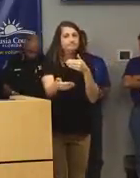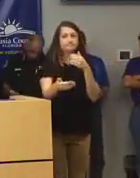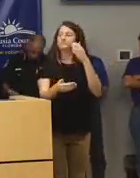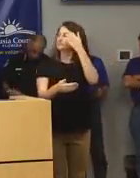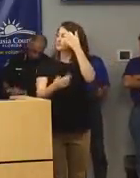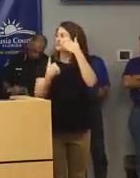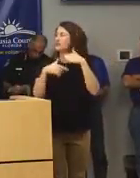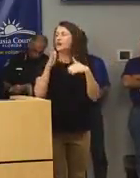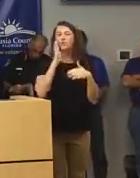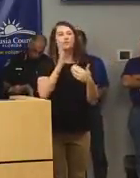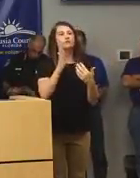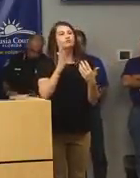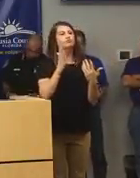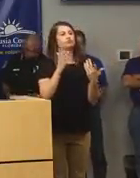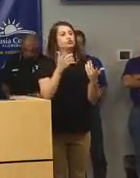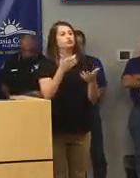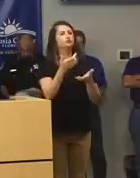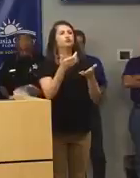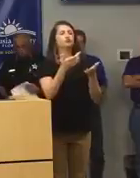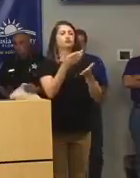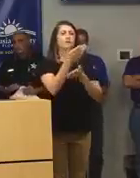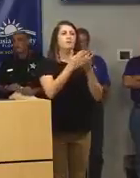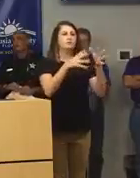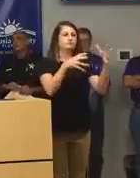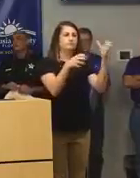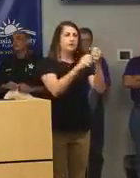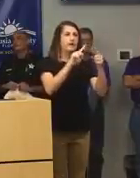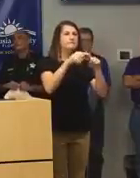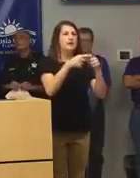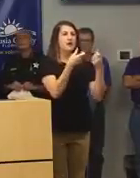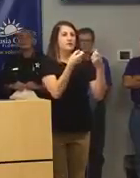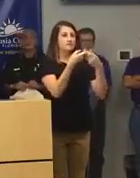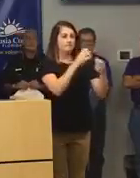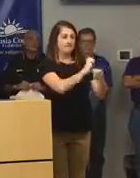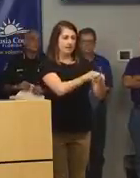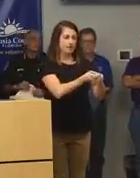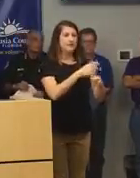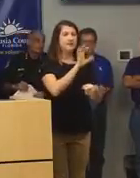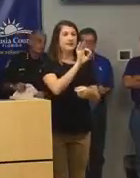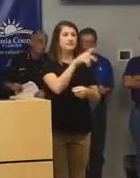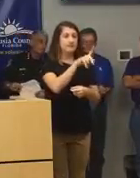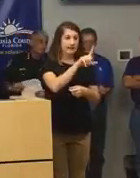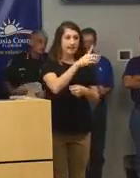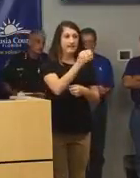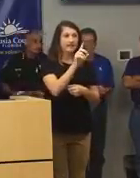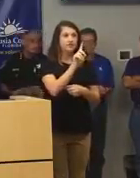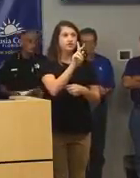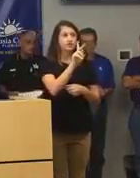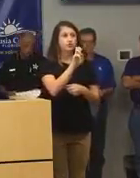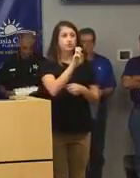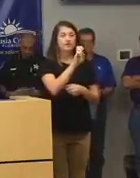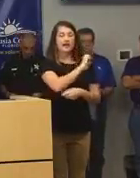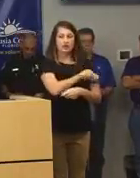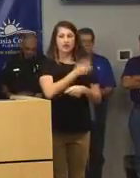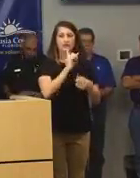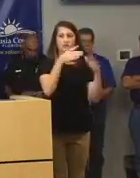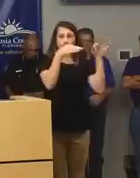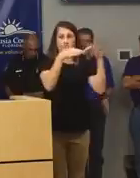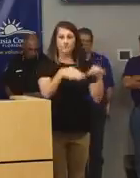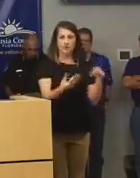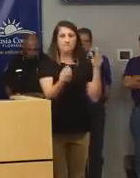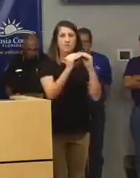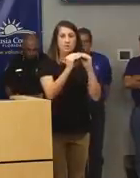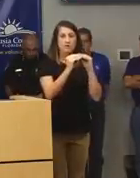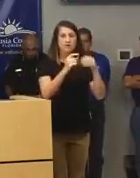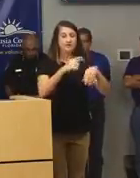What I'll do is give you a tiny overview of where we're at with power, and both FPNL and Duke will go into detail. As